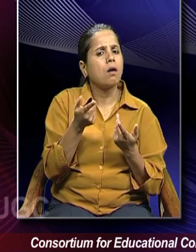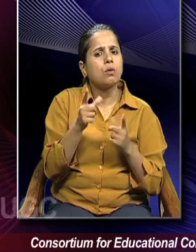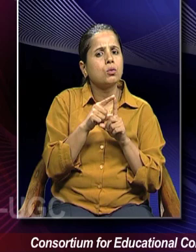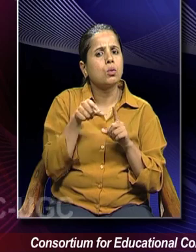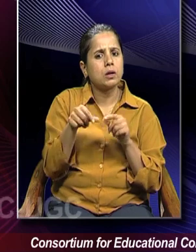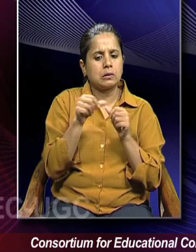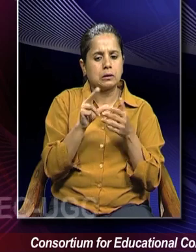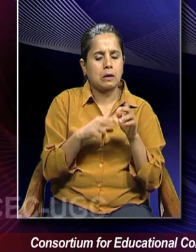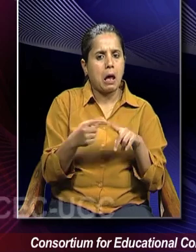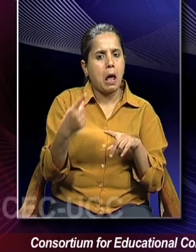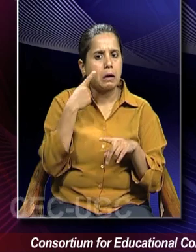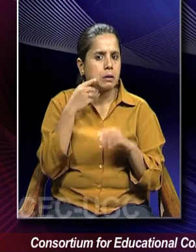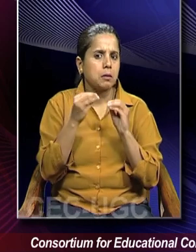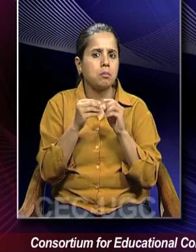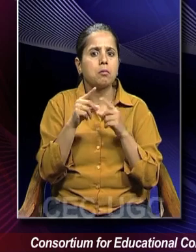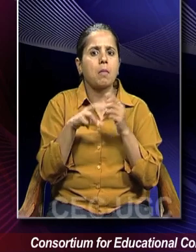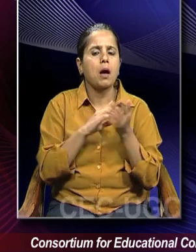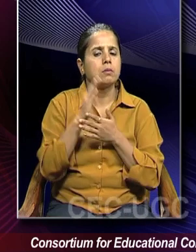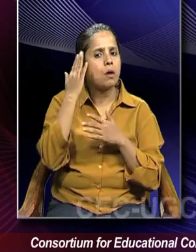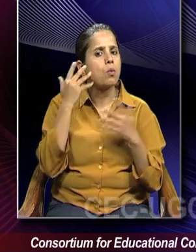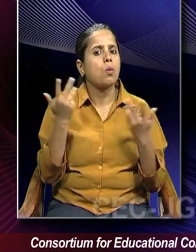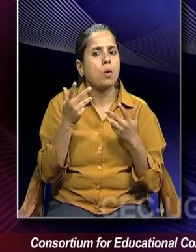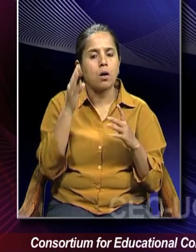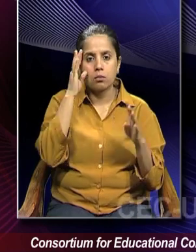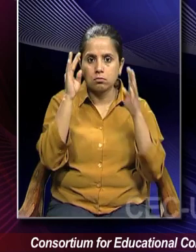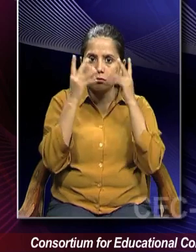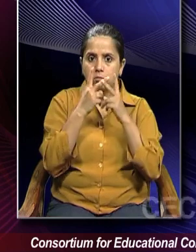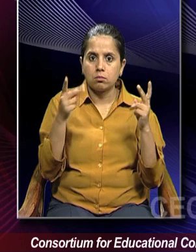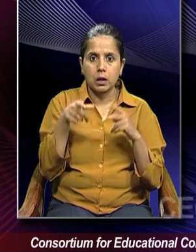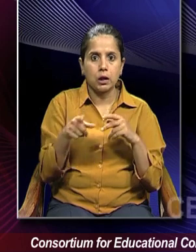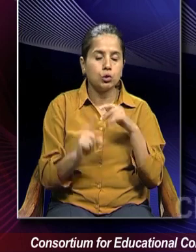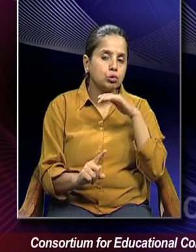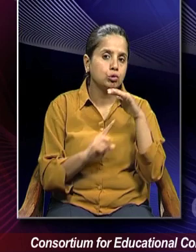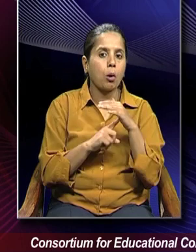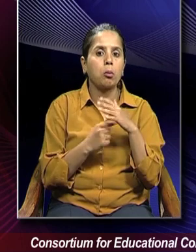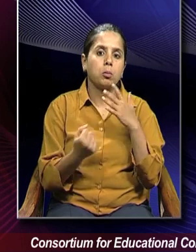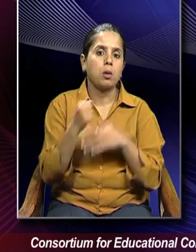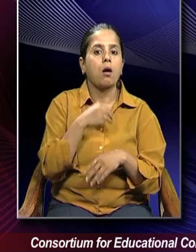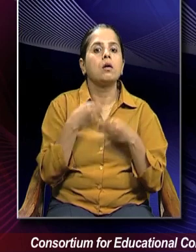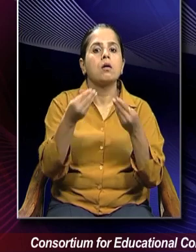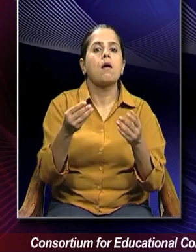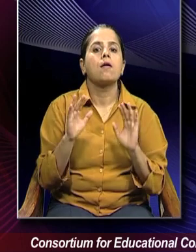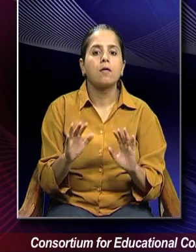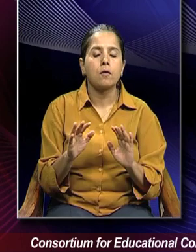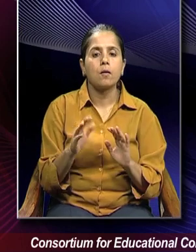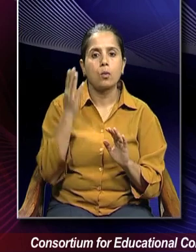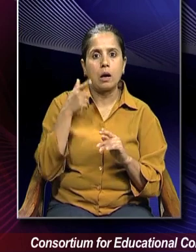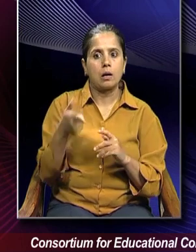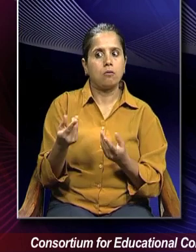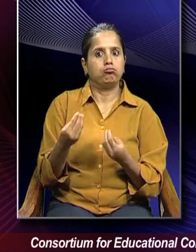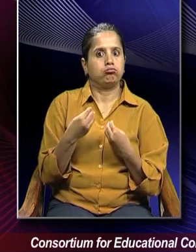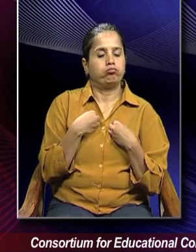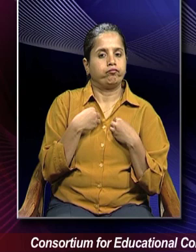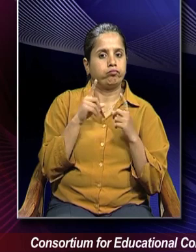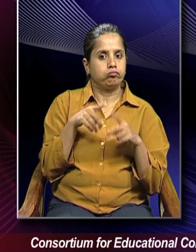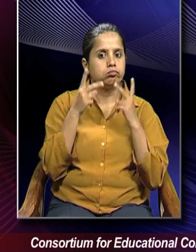anti benchmarking, where the creativity is given the utmost priority? Because it forces us to seek new